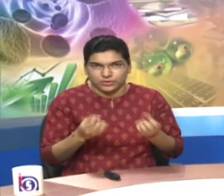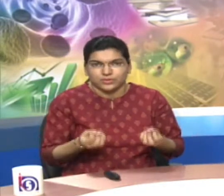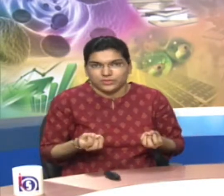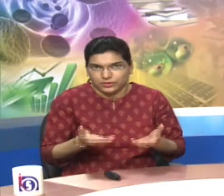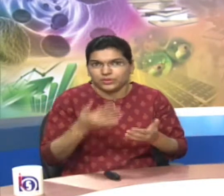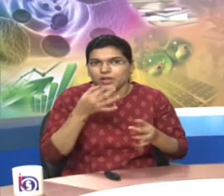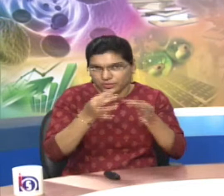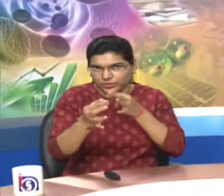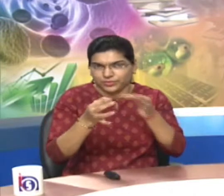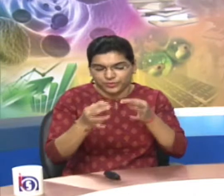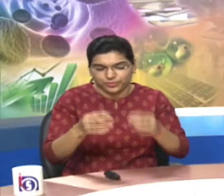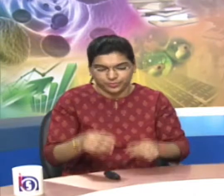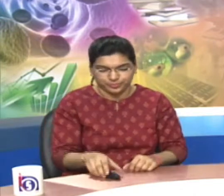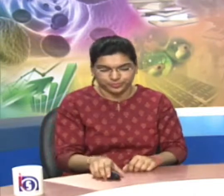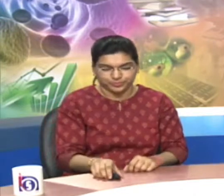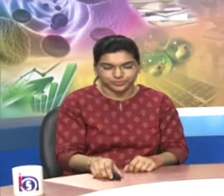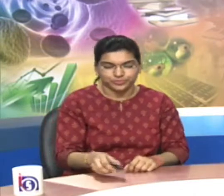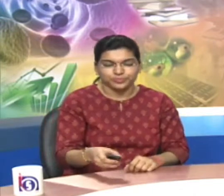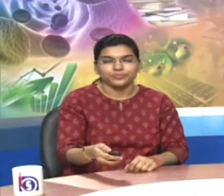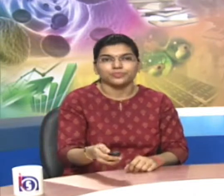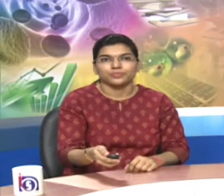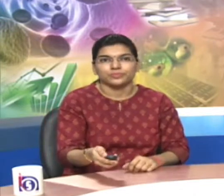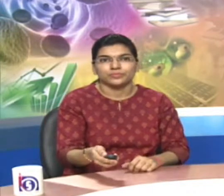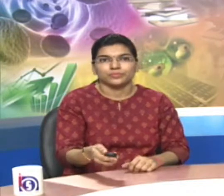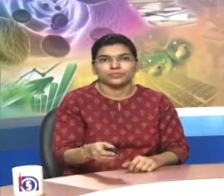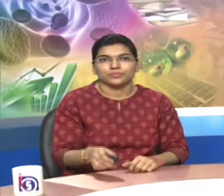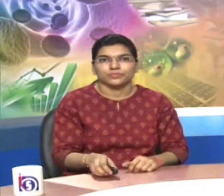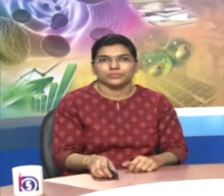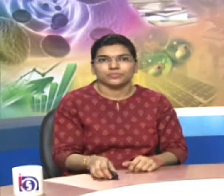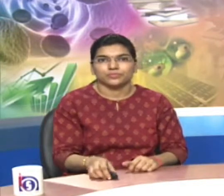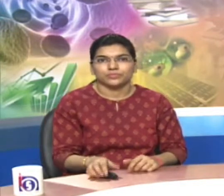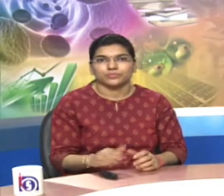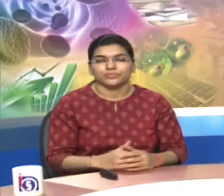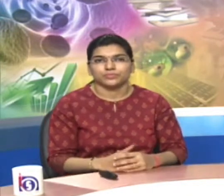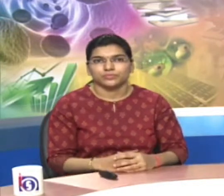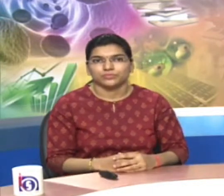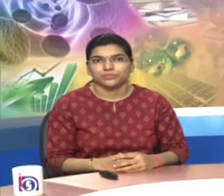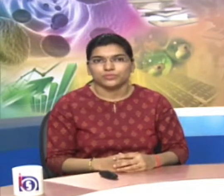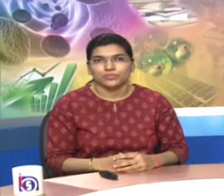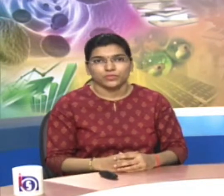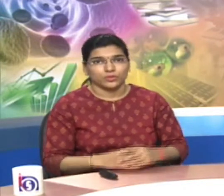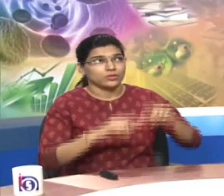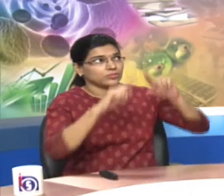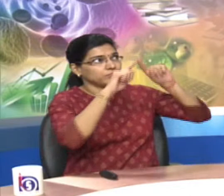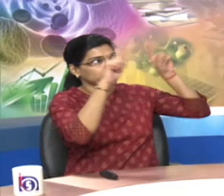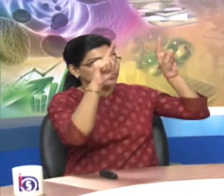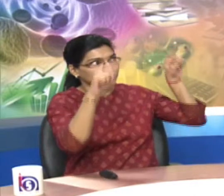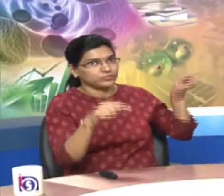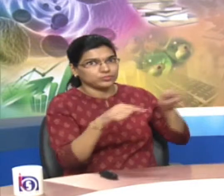beautiful. How can you make this screen? How to make the changes?